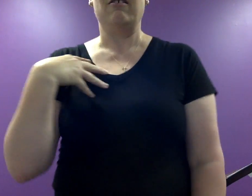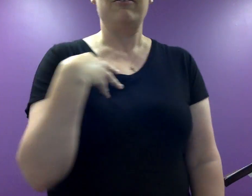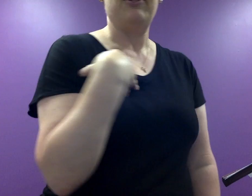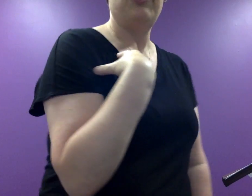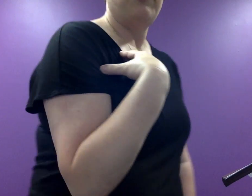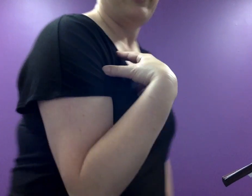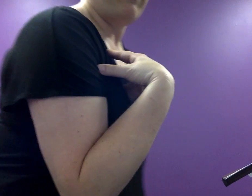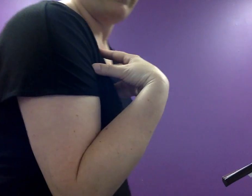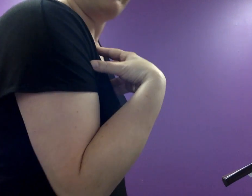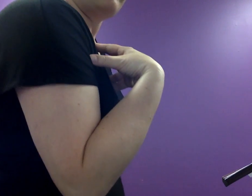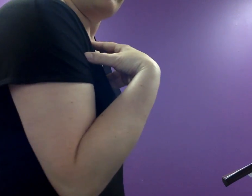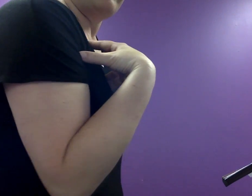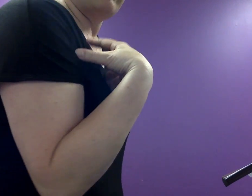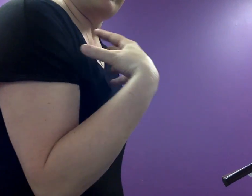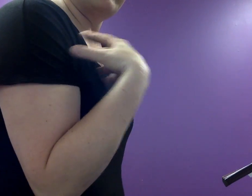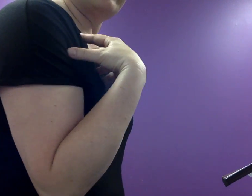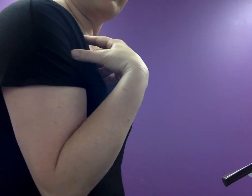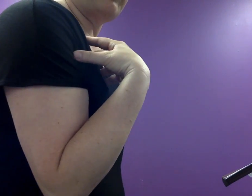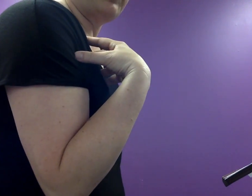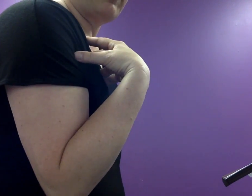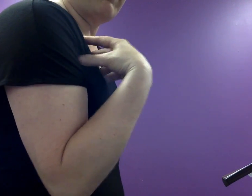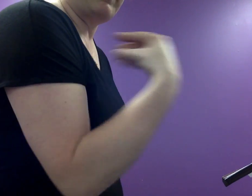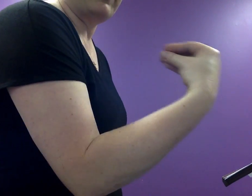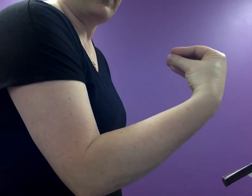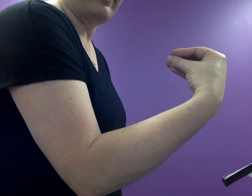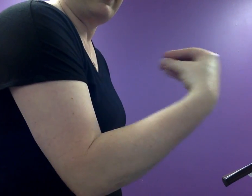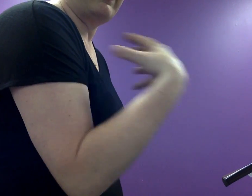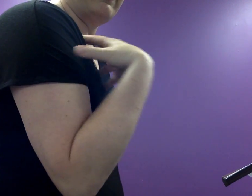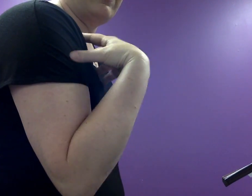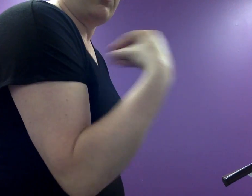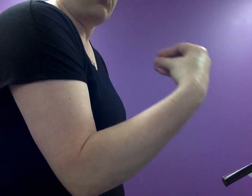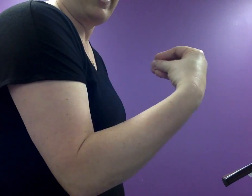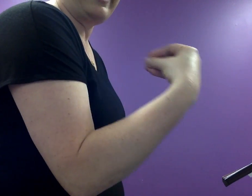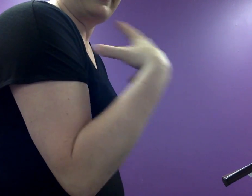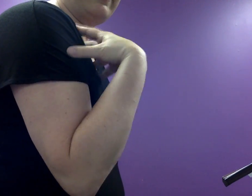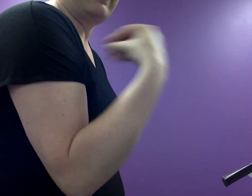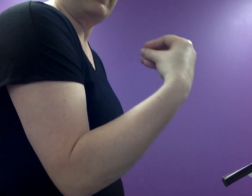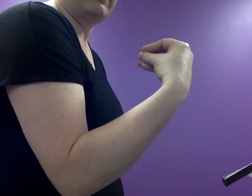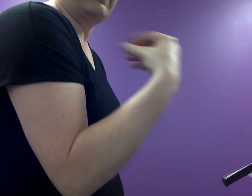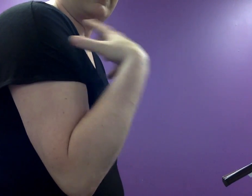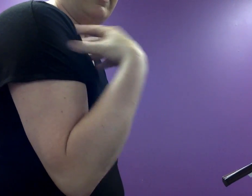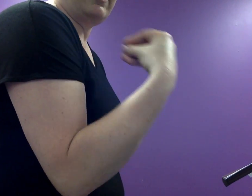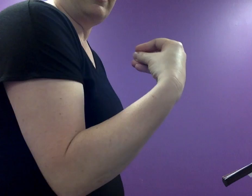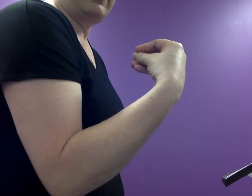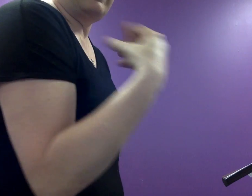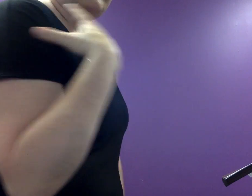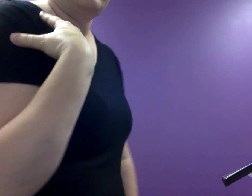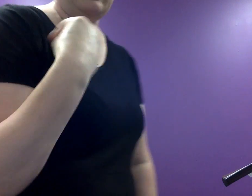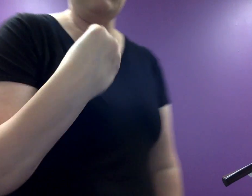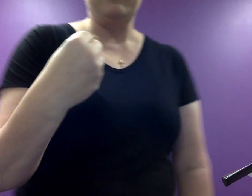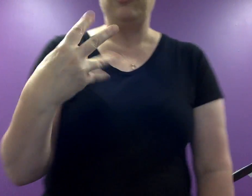hard to show that one. All right, so we'll show it from this way. White. It's kind of like you're